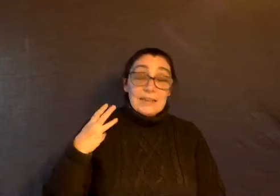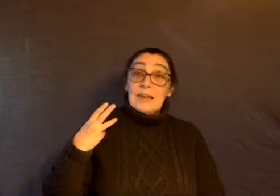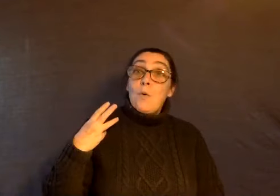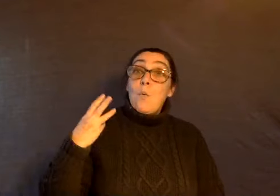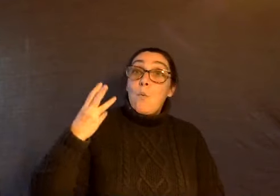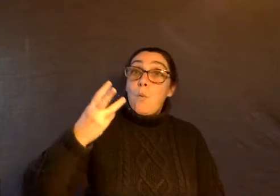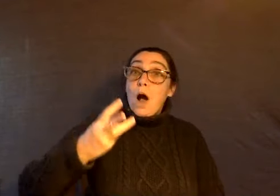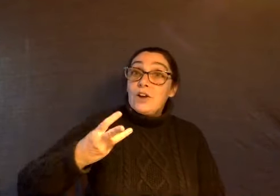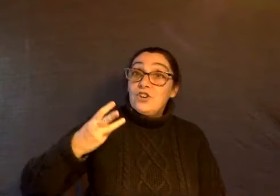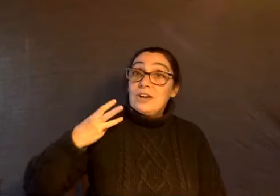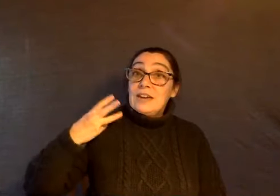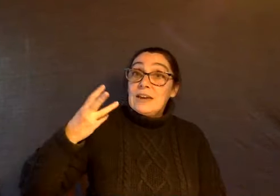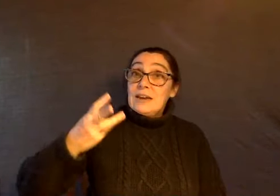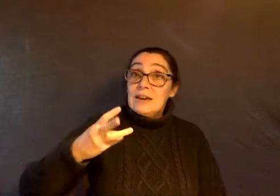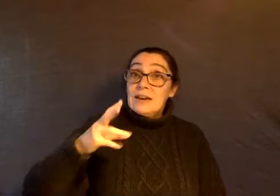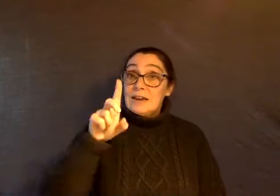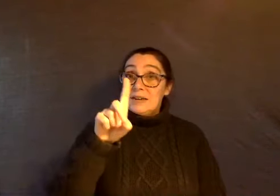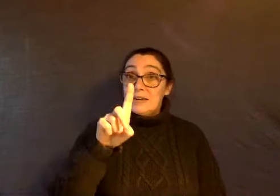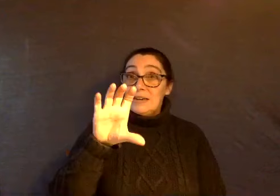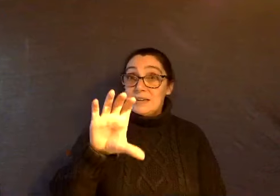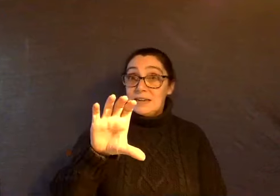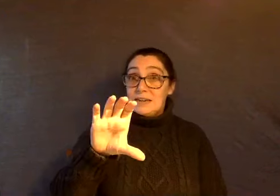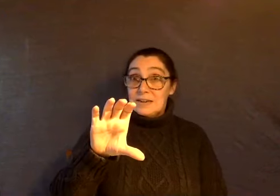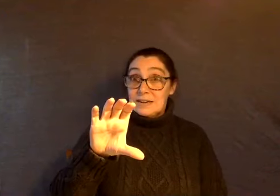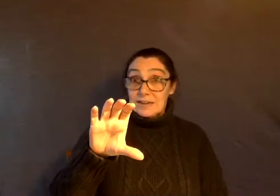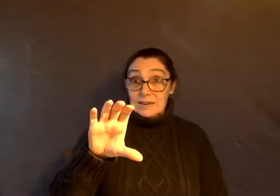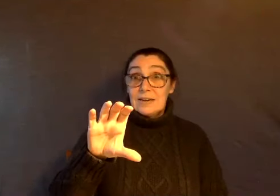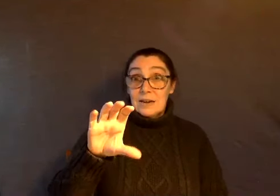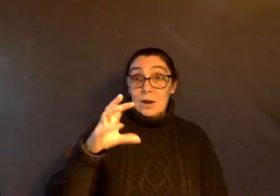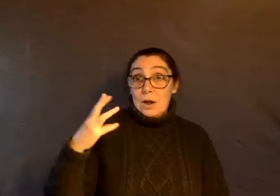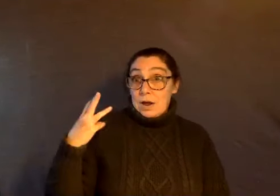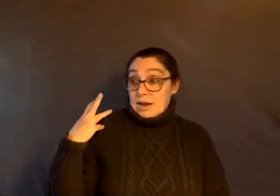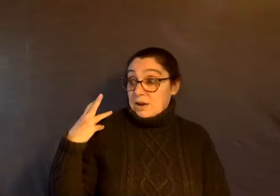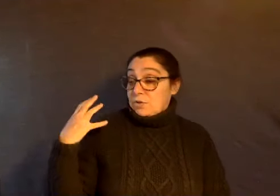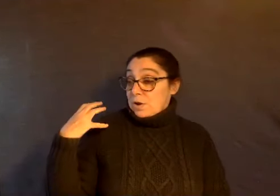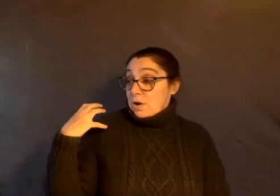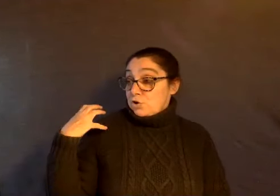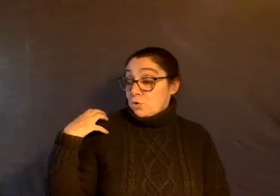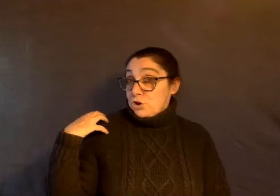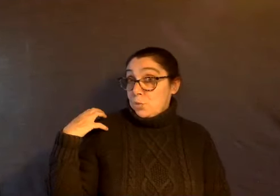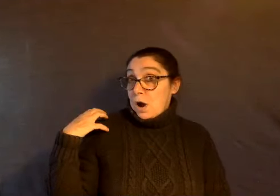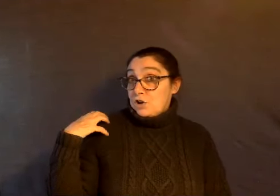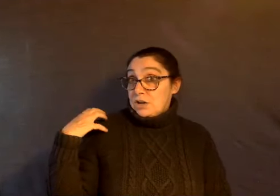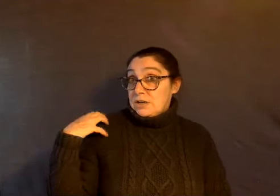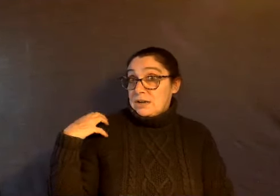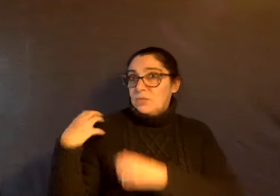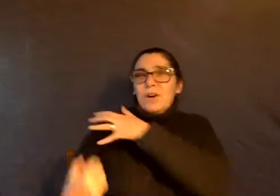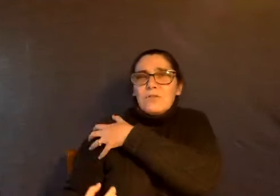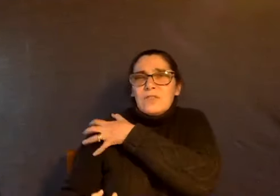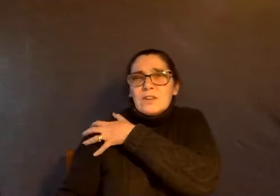in Washington, D.C. Here's George Washington's, what are those things